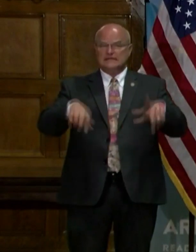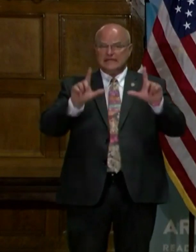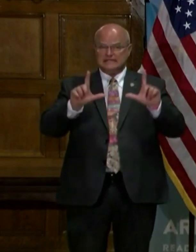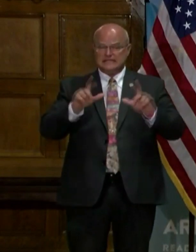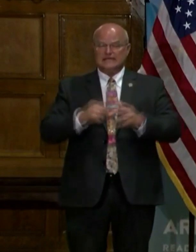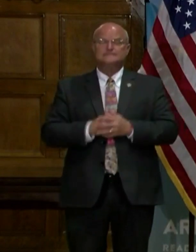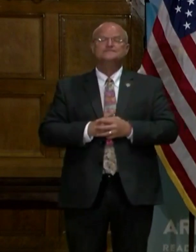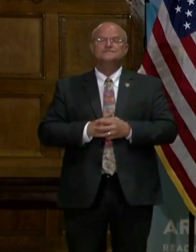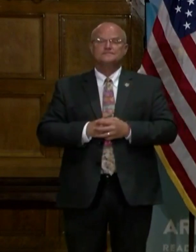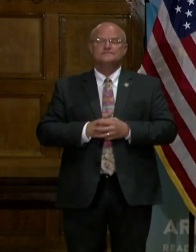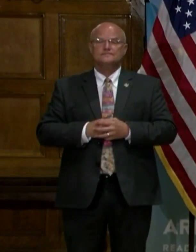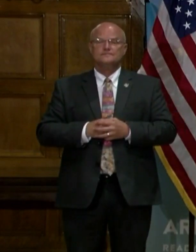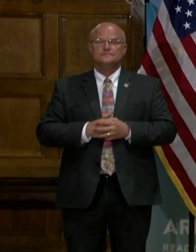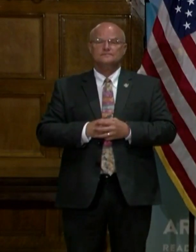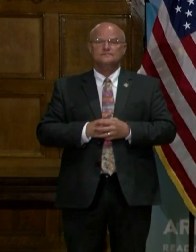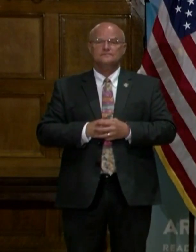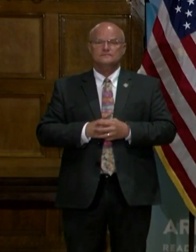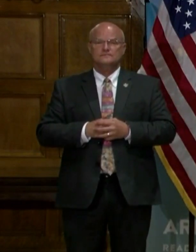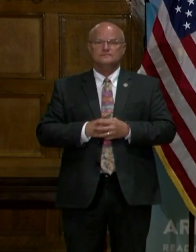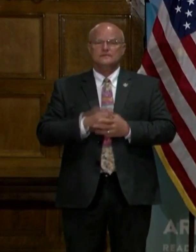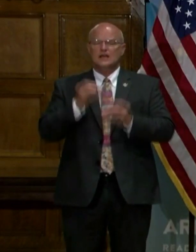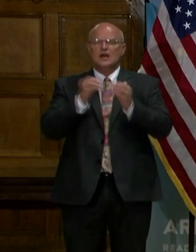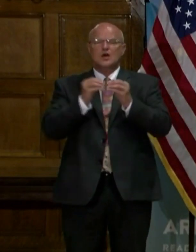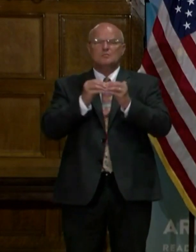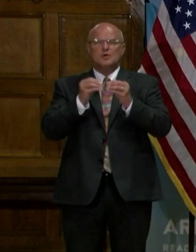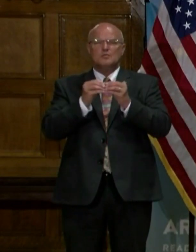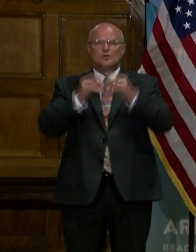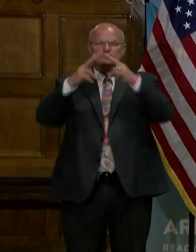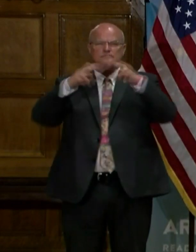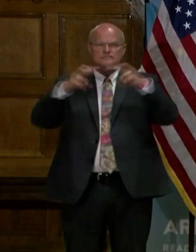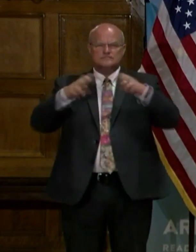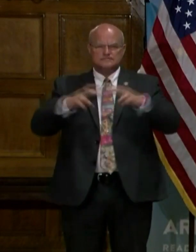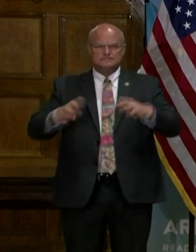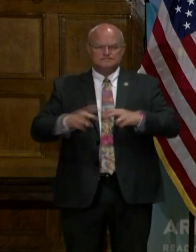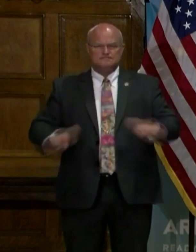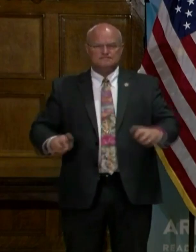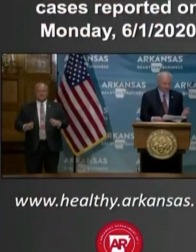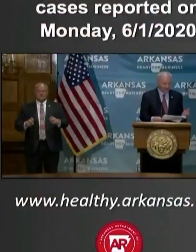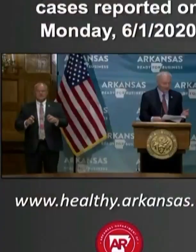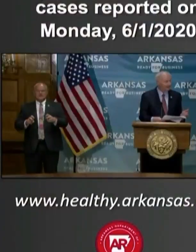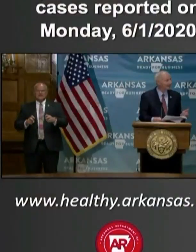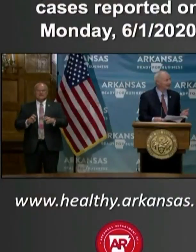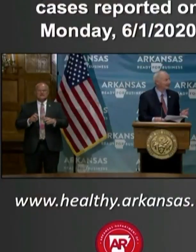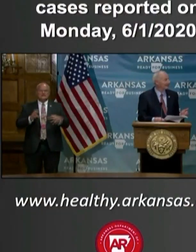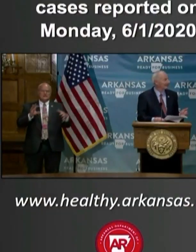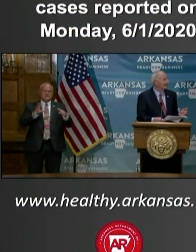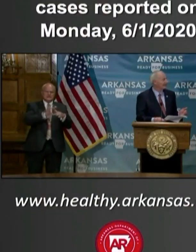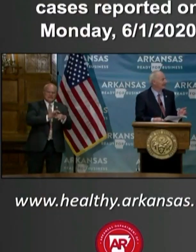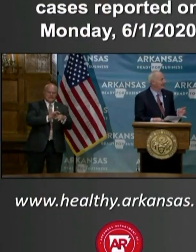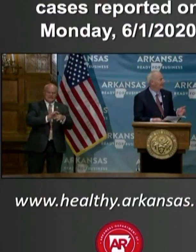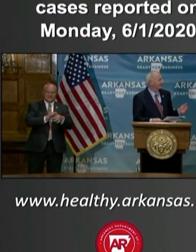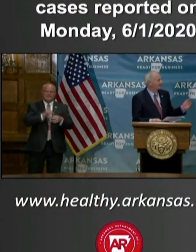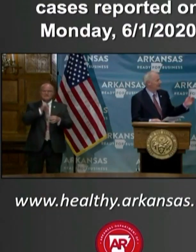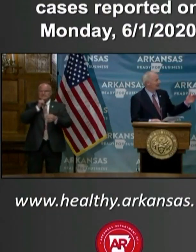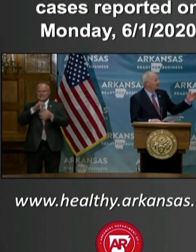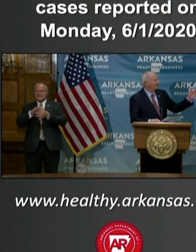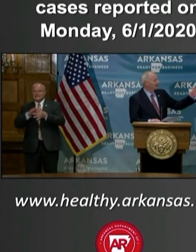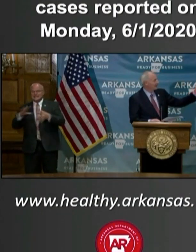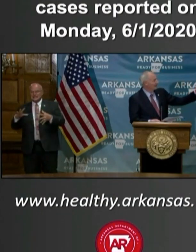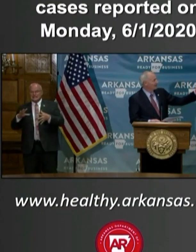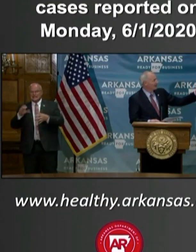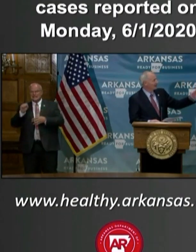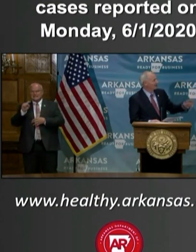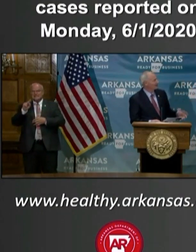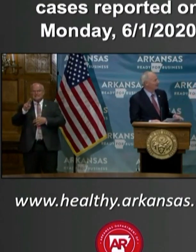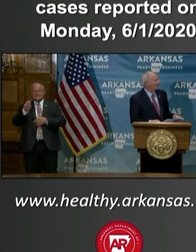next slide, you'll see a little bit more breakdown of these. These are linked versus unlinked status